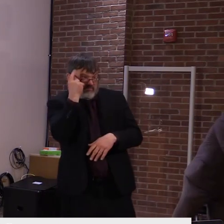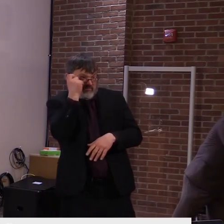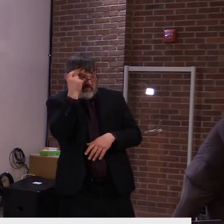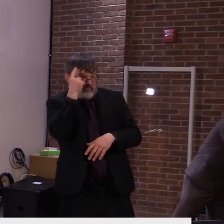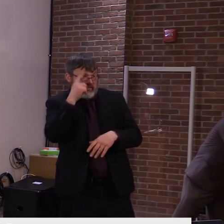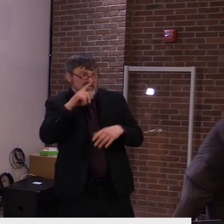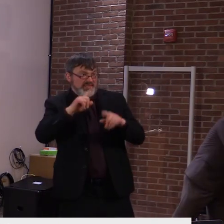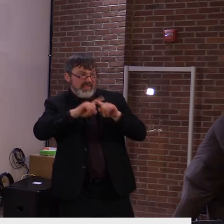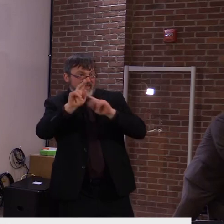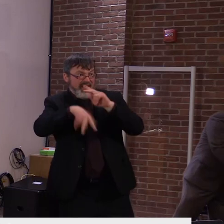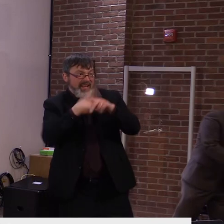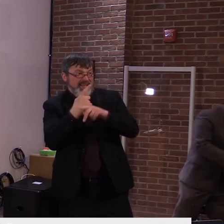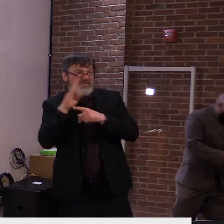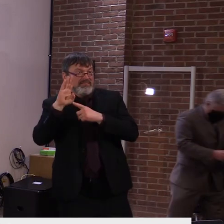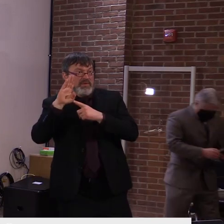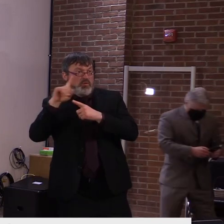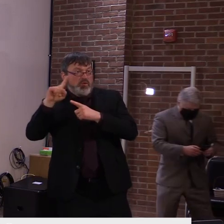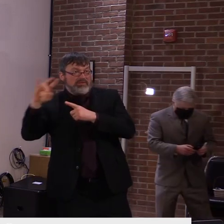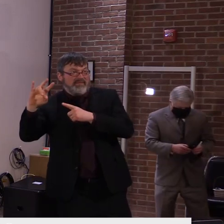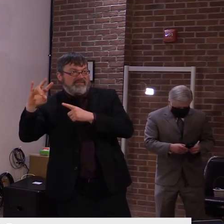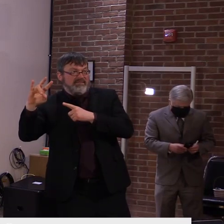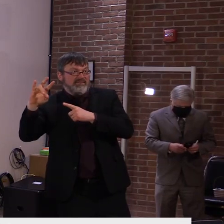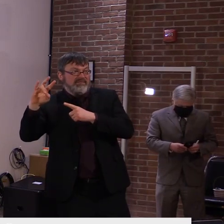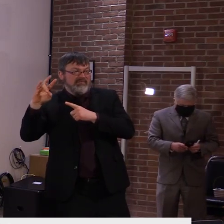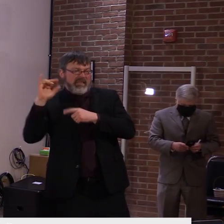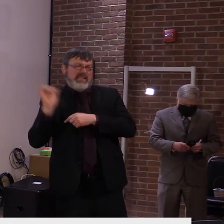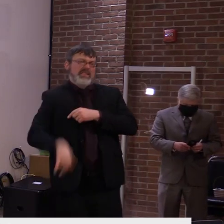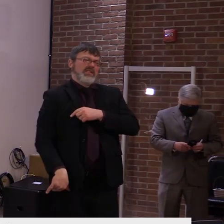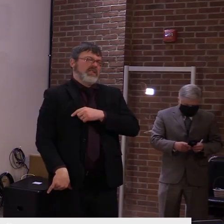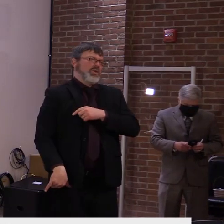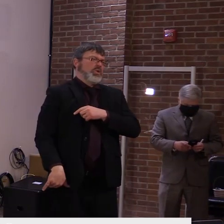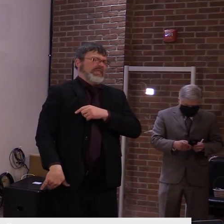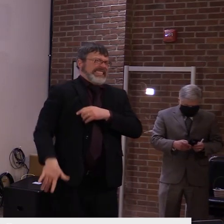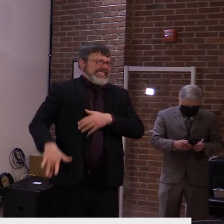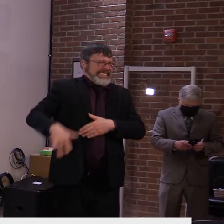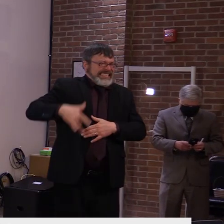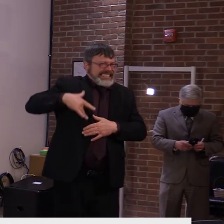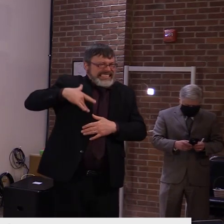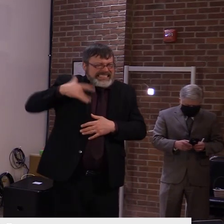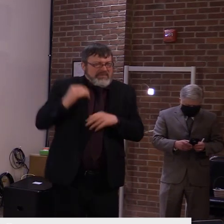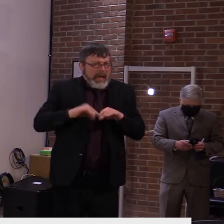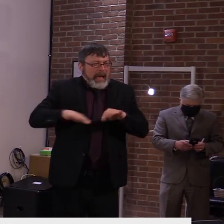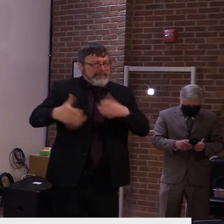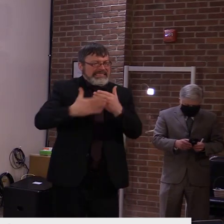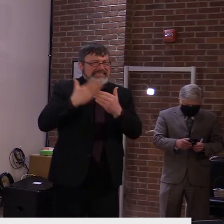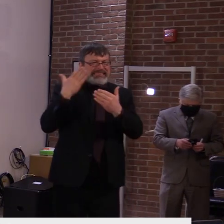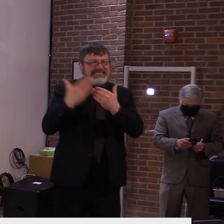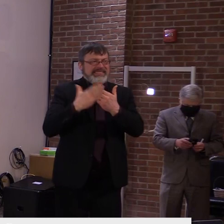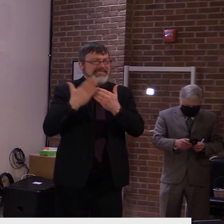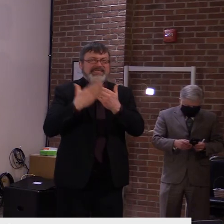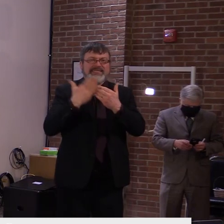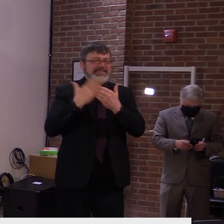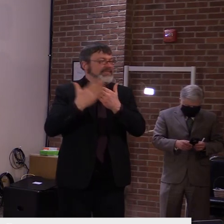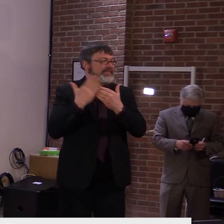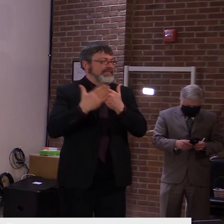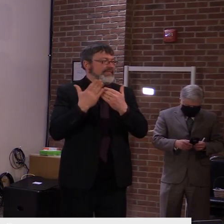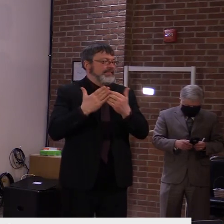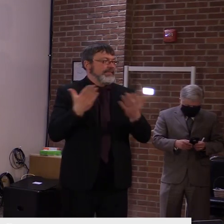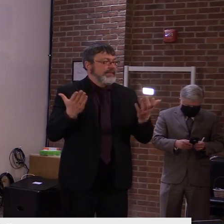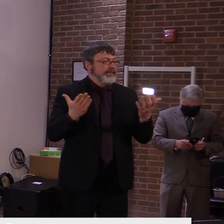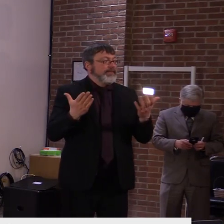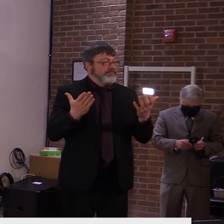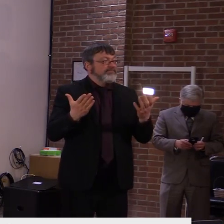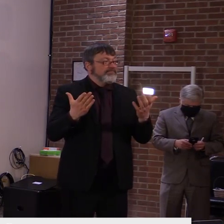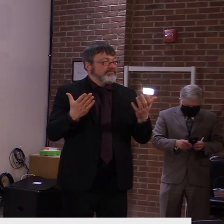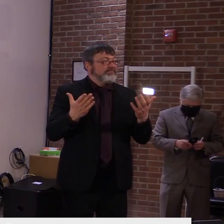So that goes against the increasing prevalence of those strains as well. So I guess I'm saying I don't get it, because it doesn't sound